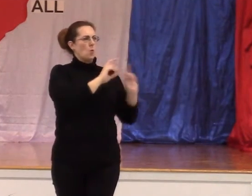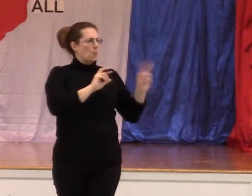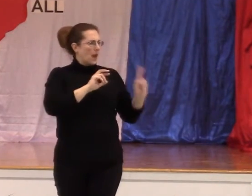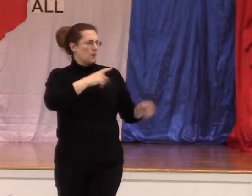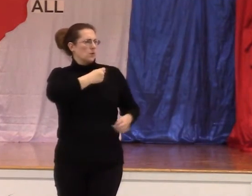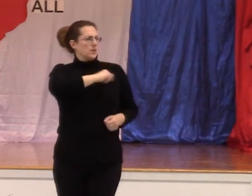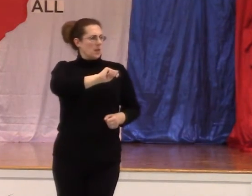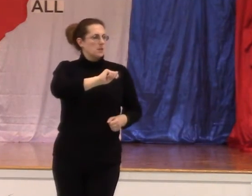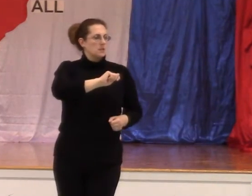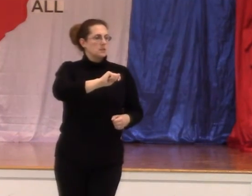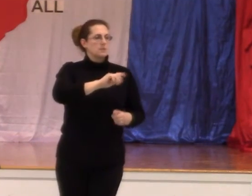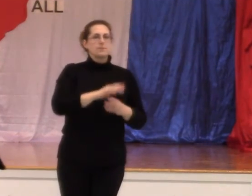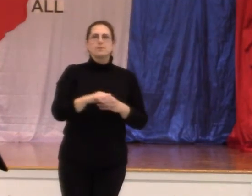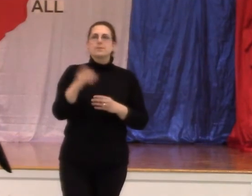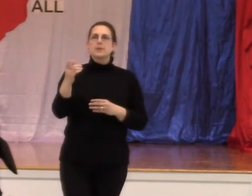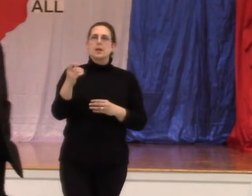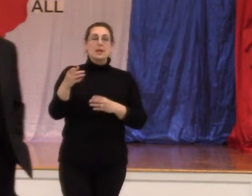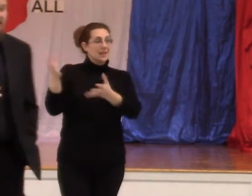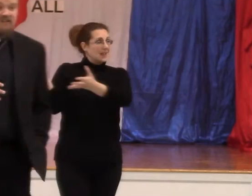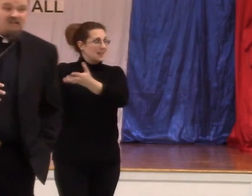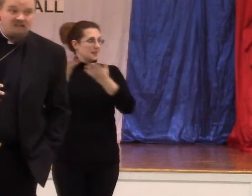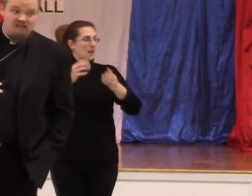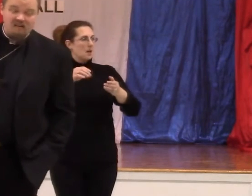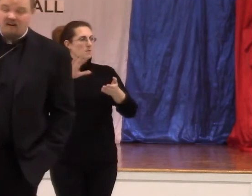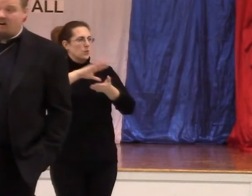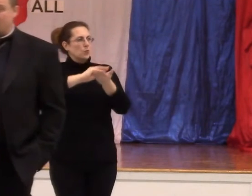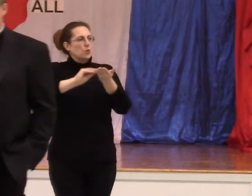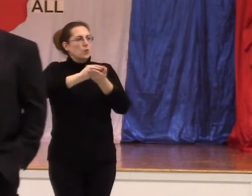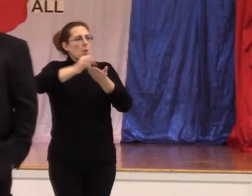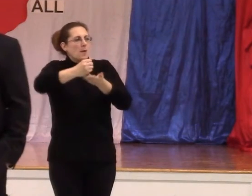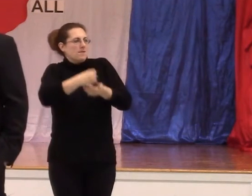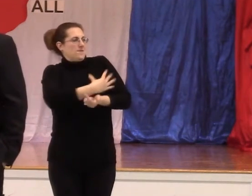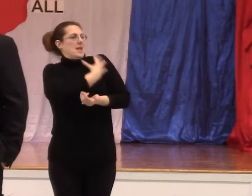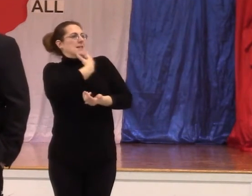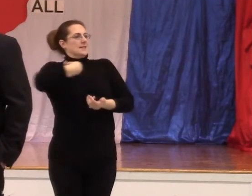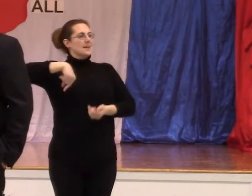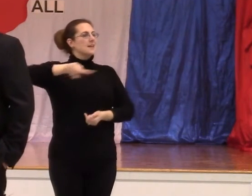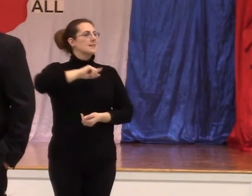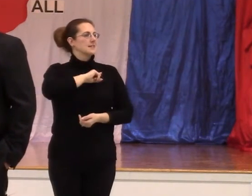has come to infest ourselves.